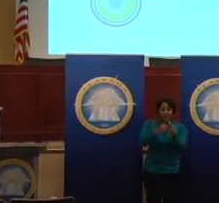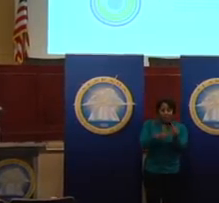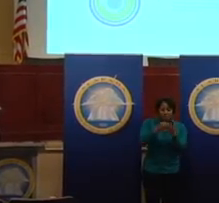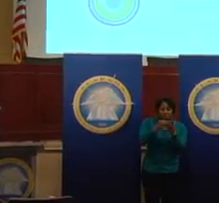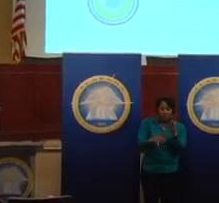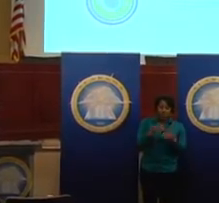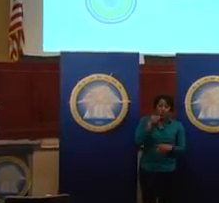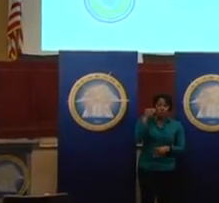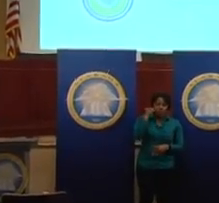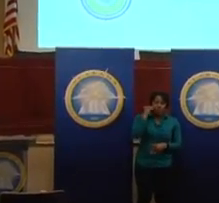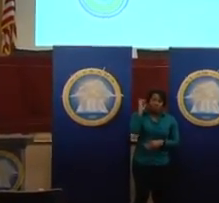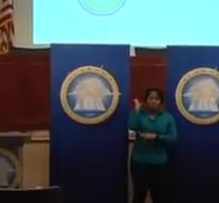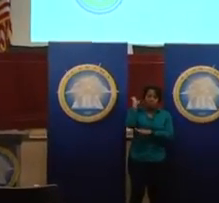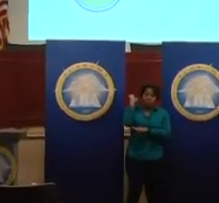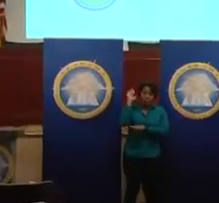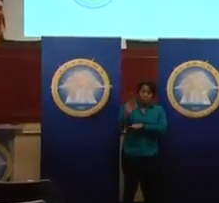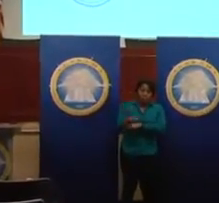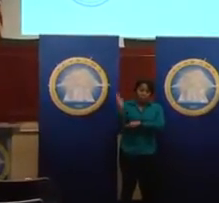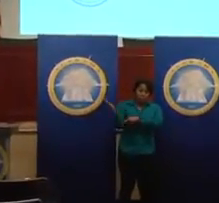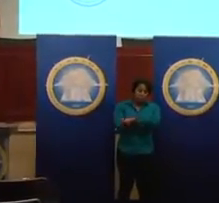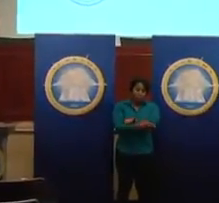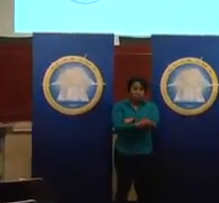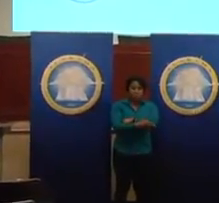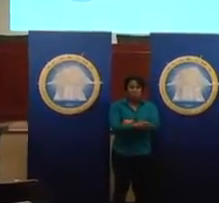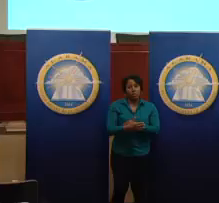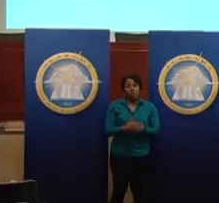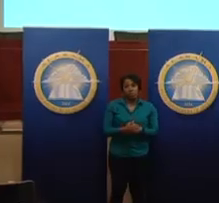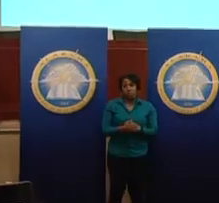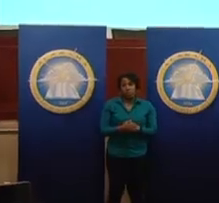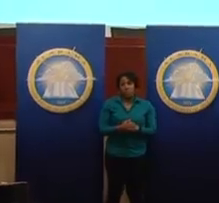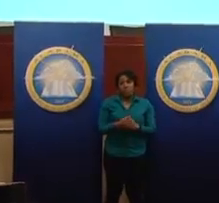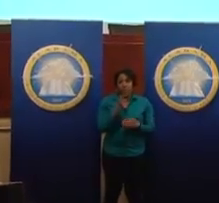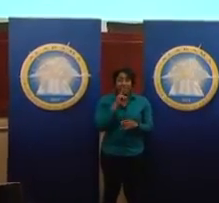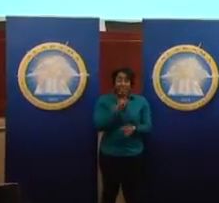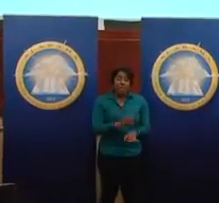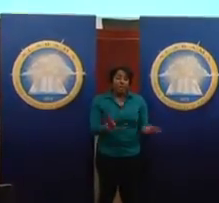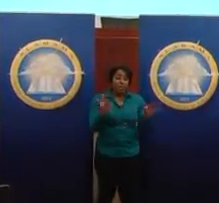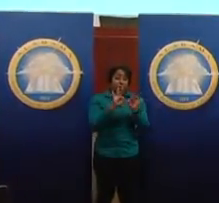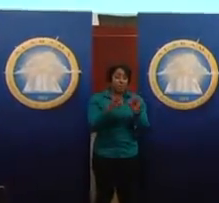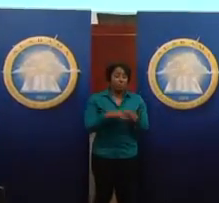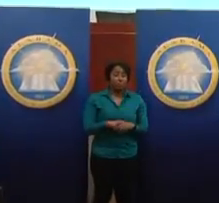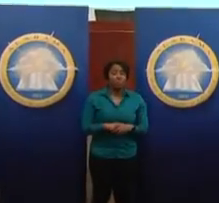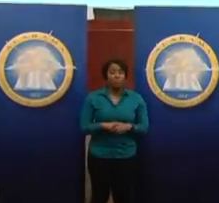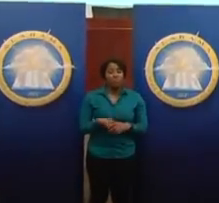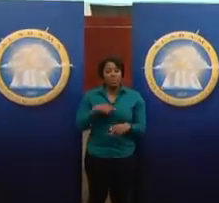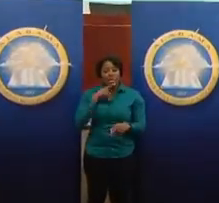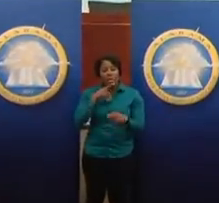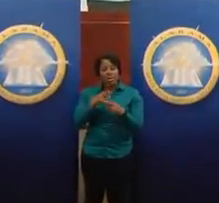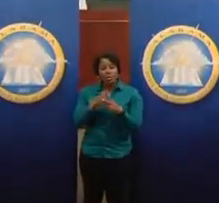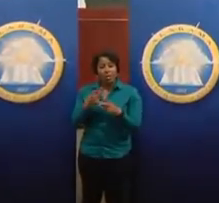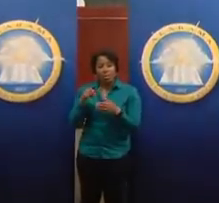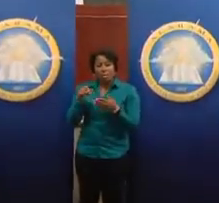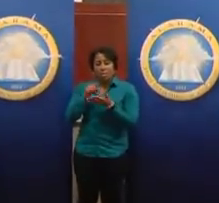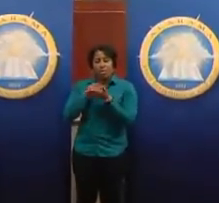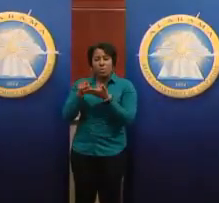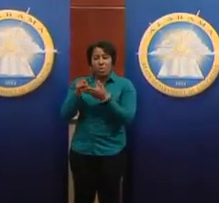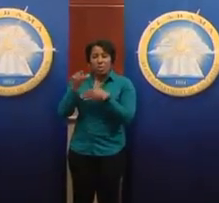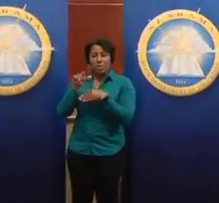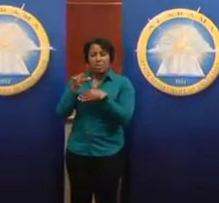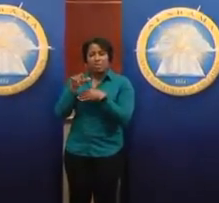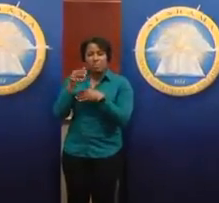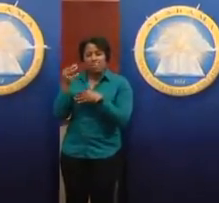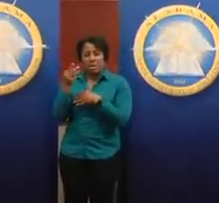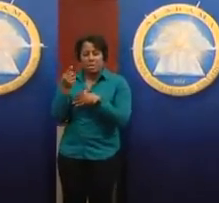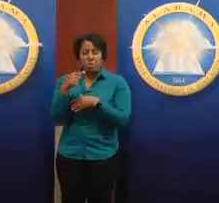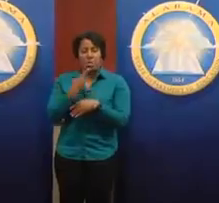every minute of the day. It's very important. I mentioned I was with superintendents earlier this week. We spent a lot of time